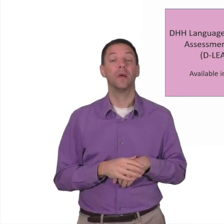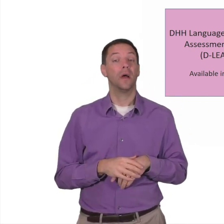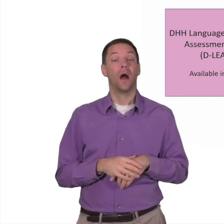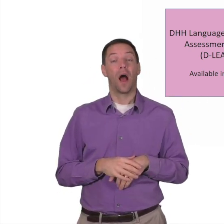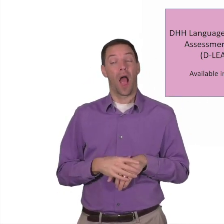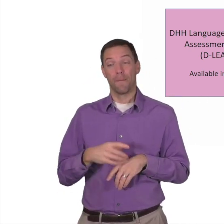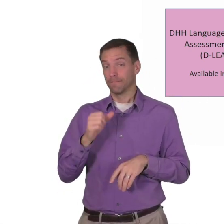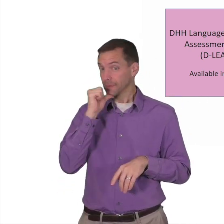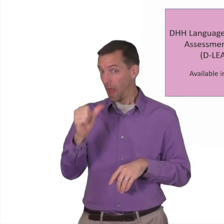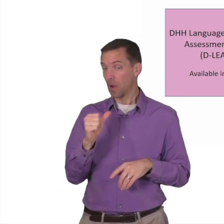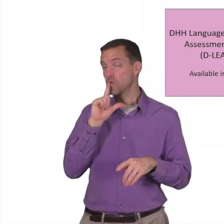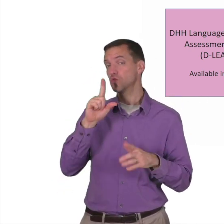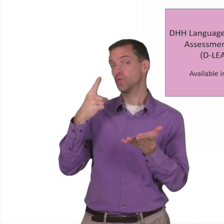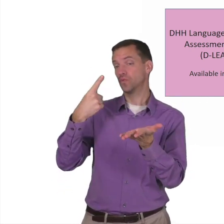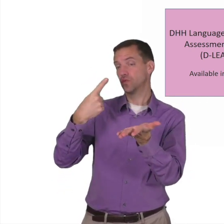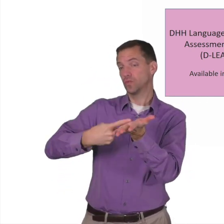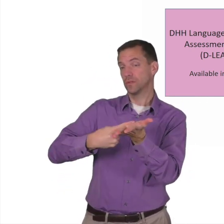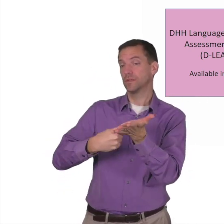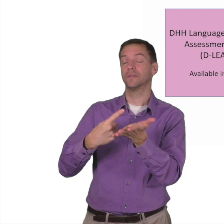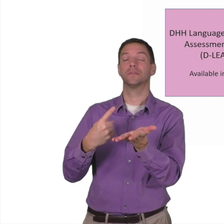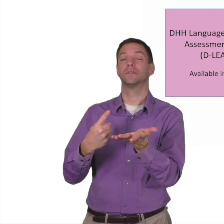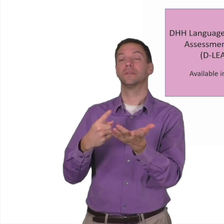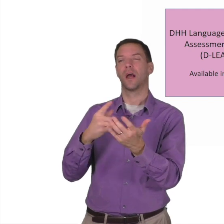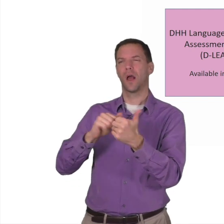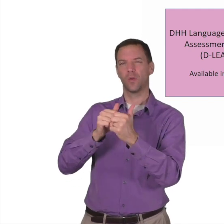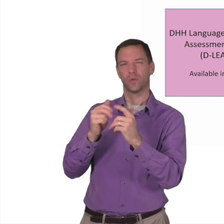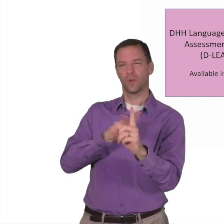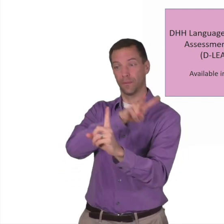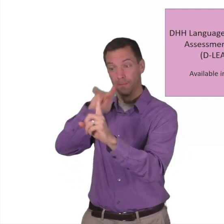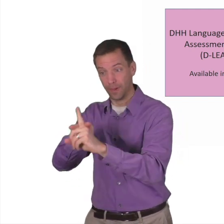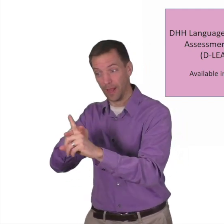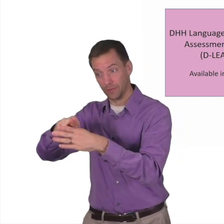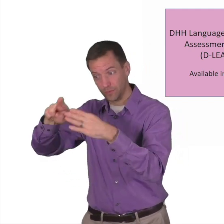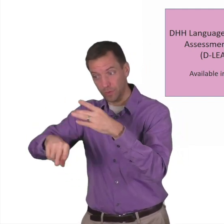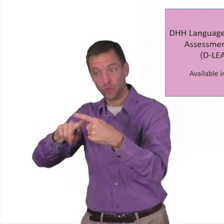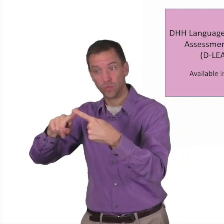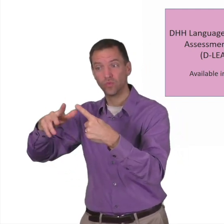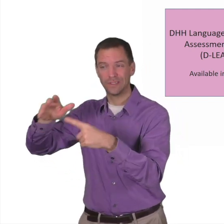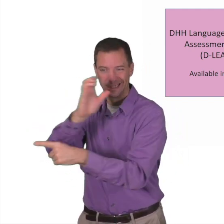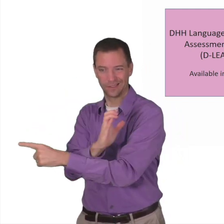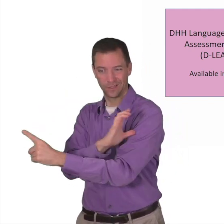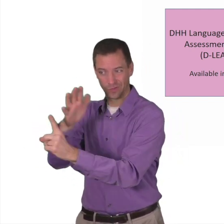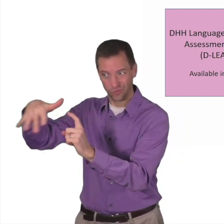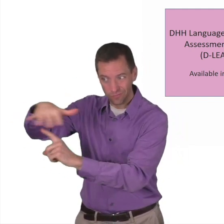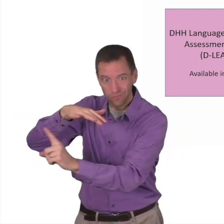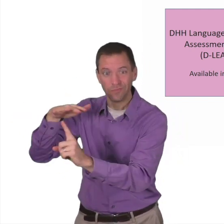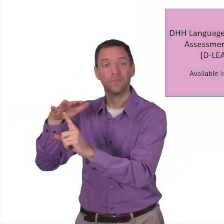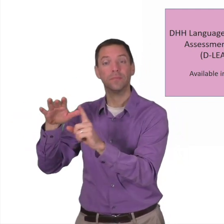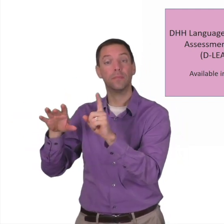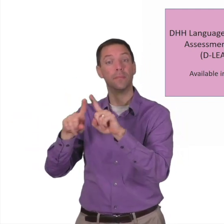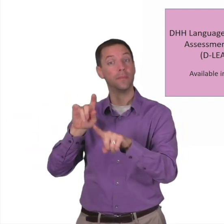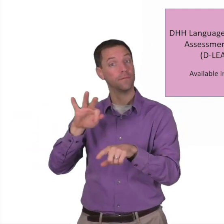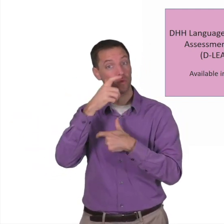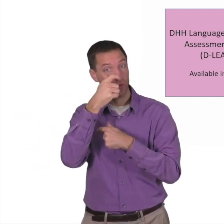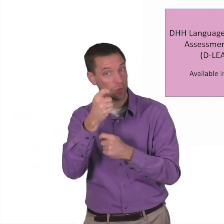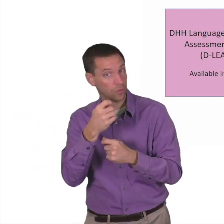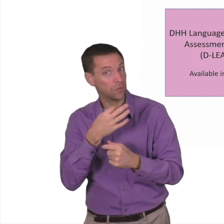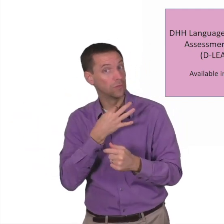and compare them. Today I'm really not going to be discussing how to apply the results in clinical